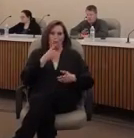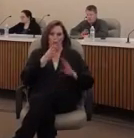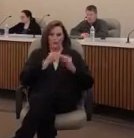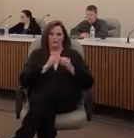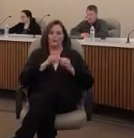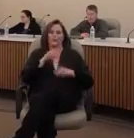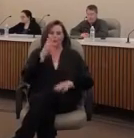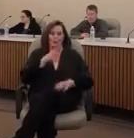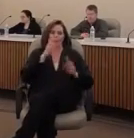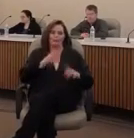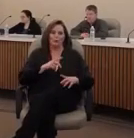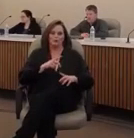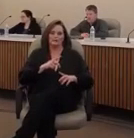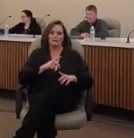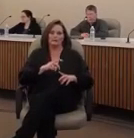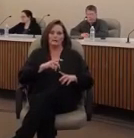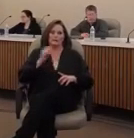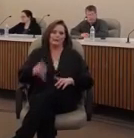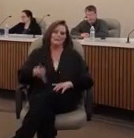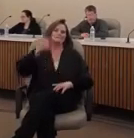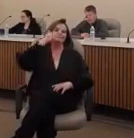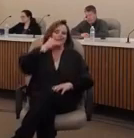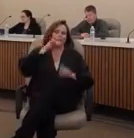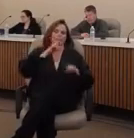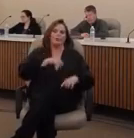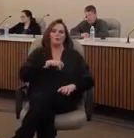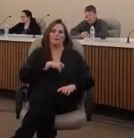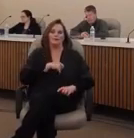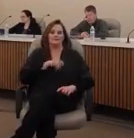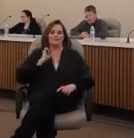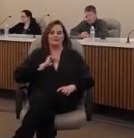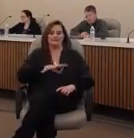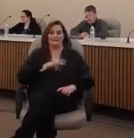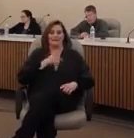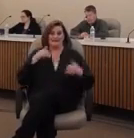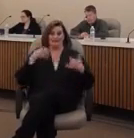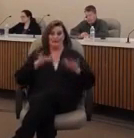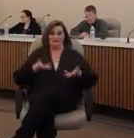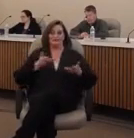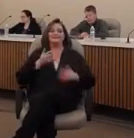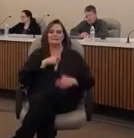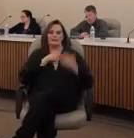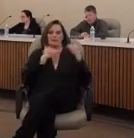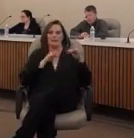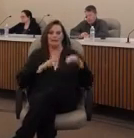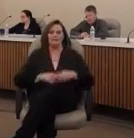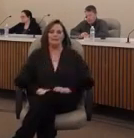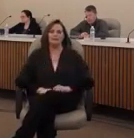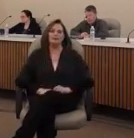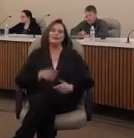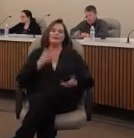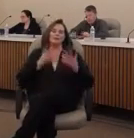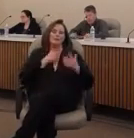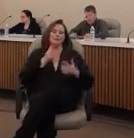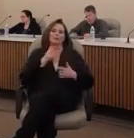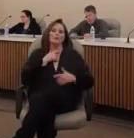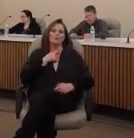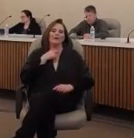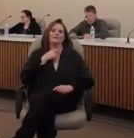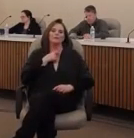person answering because we have limited staff. So you may have to call